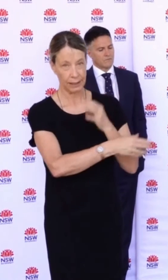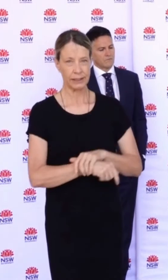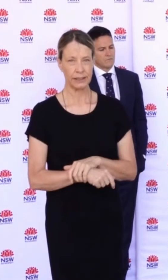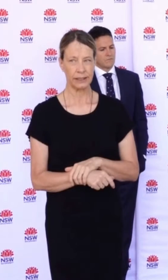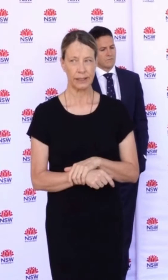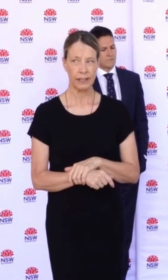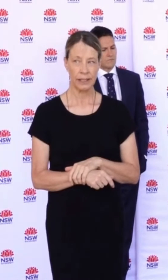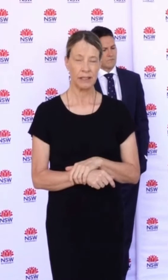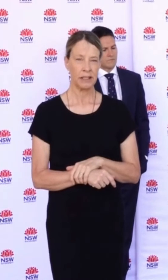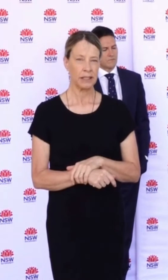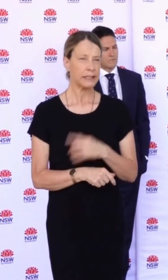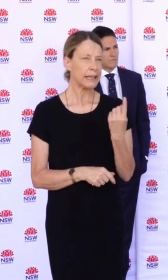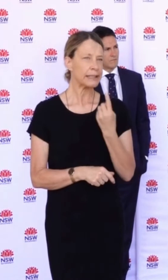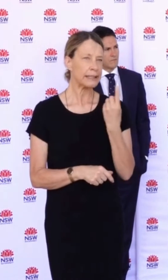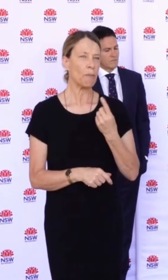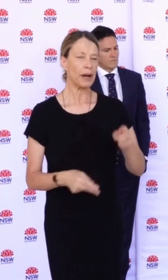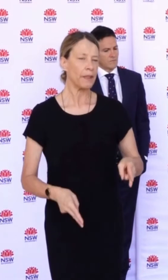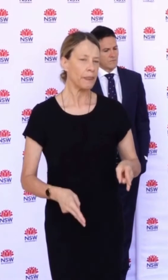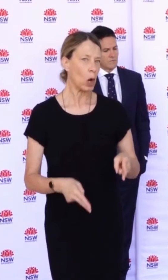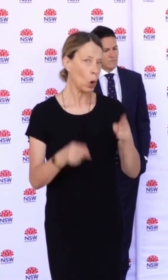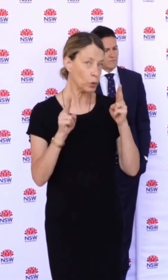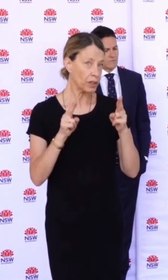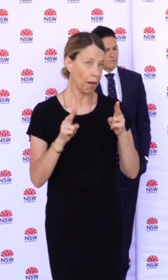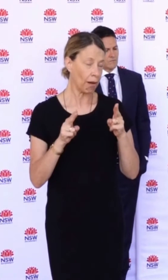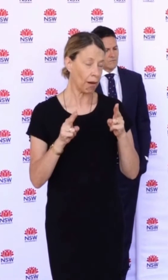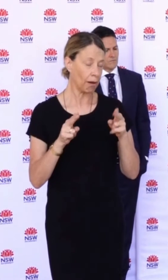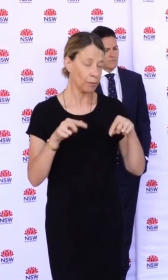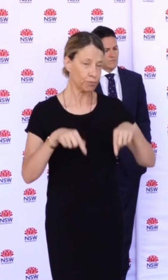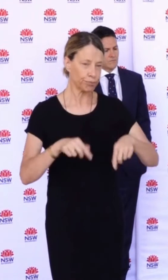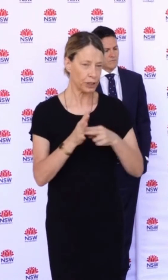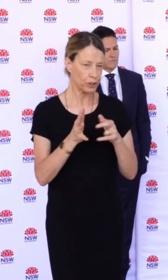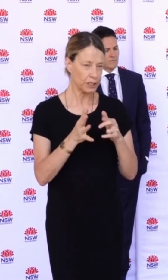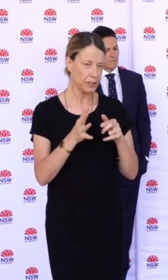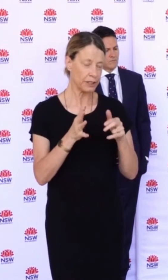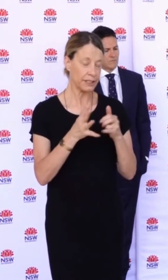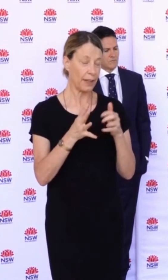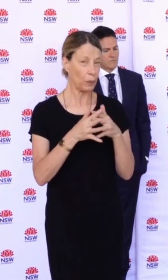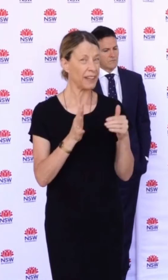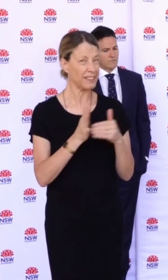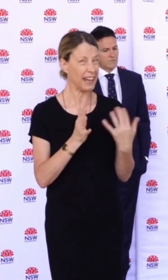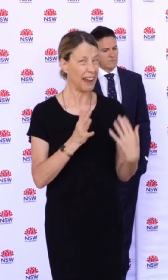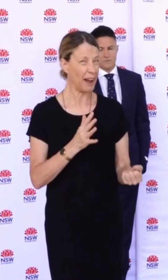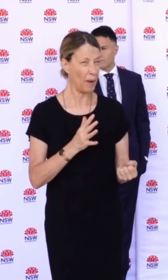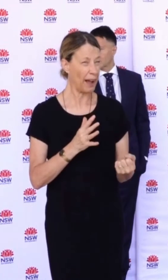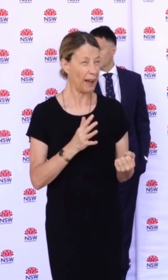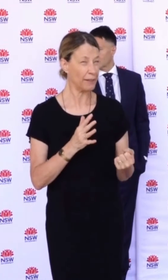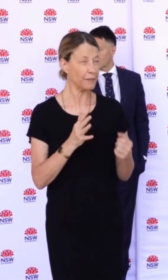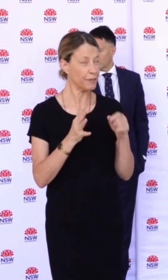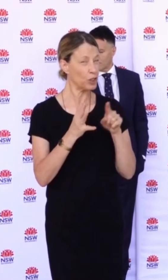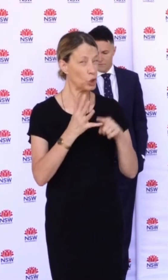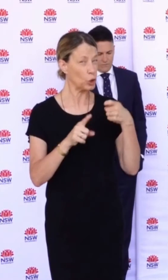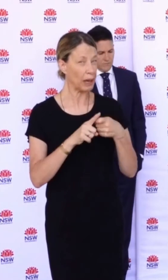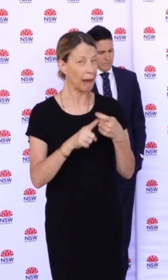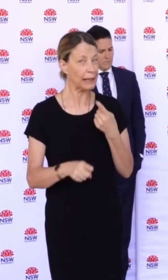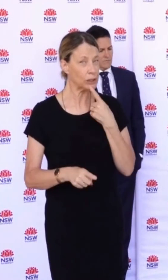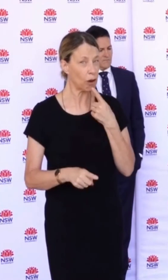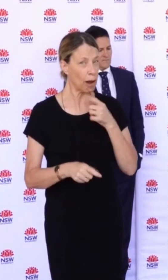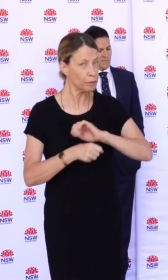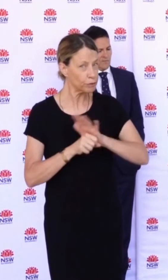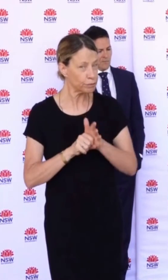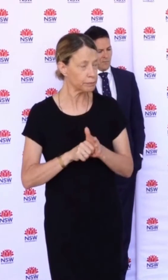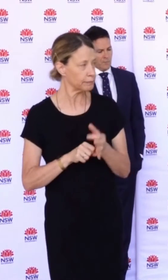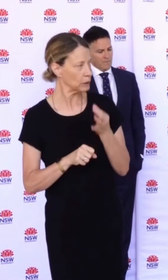more broadly in the community, but that also means that in our health quarantine system, it's important that our public health staff do